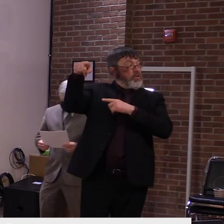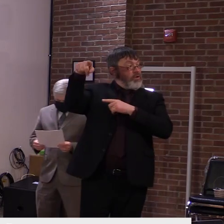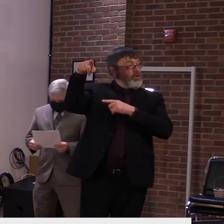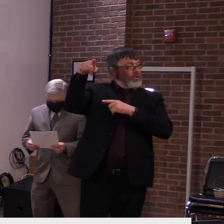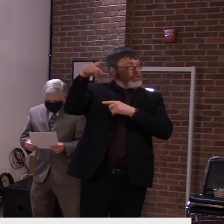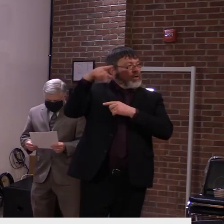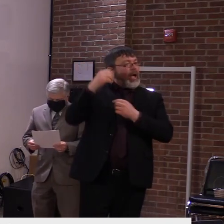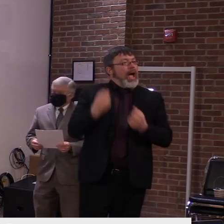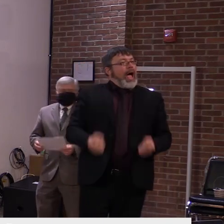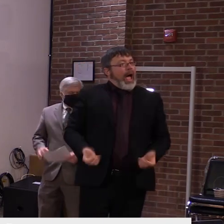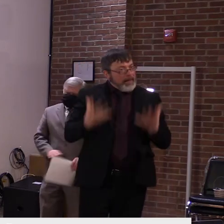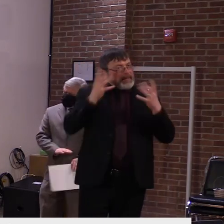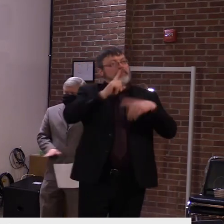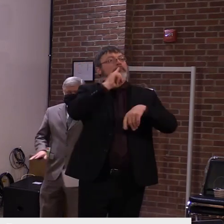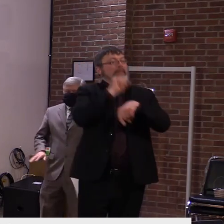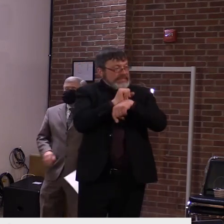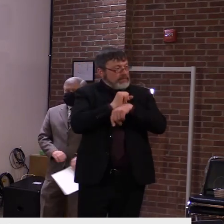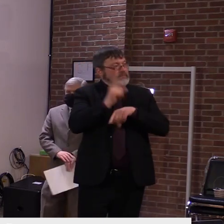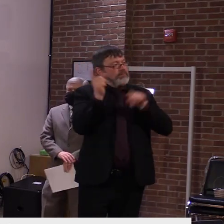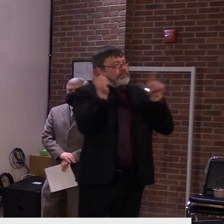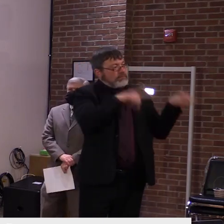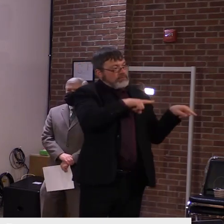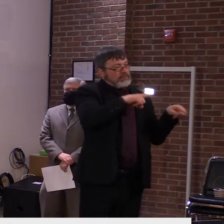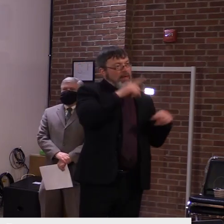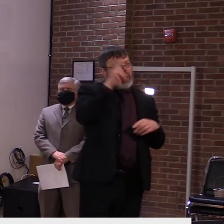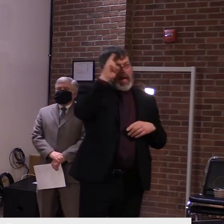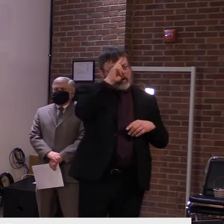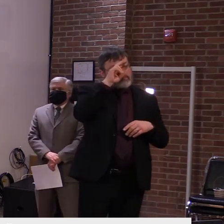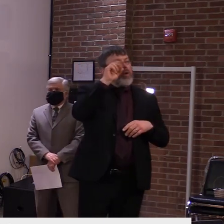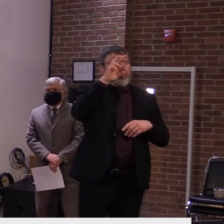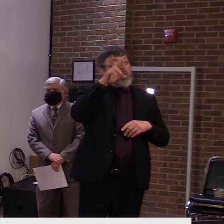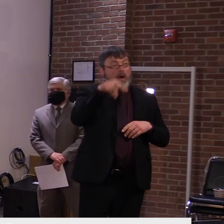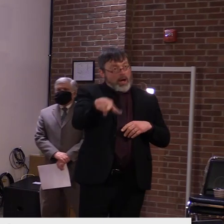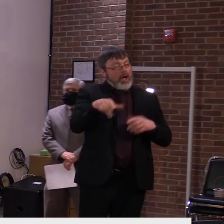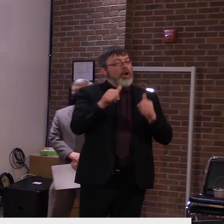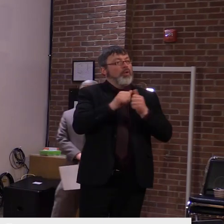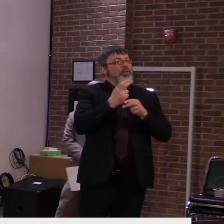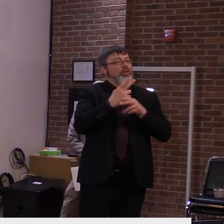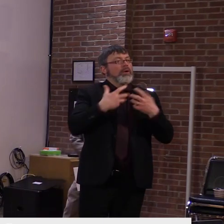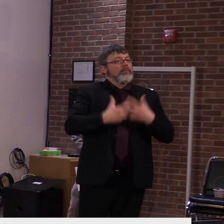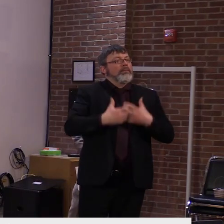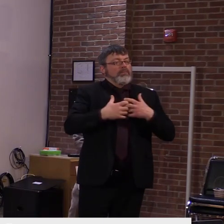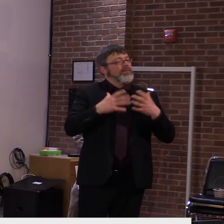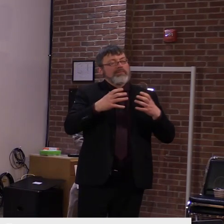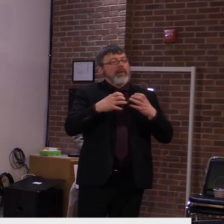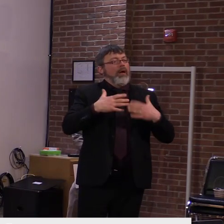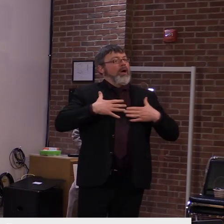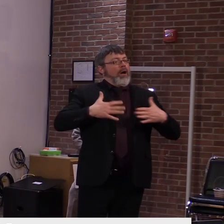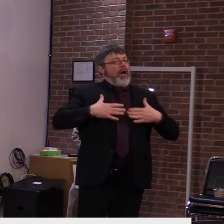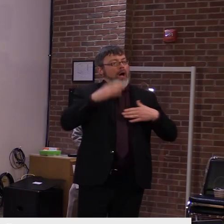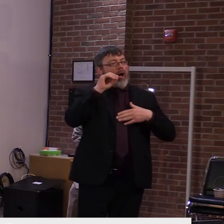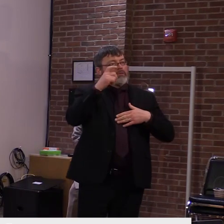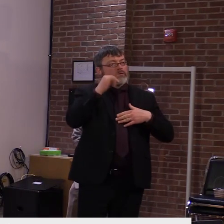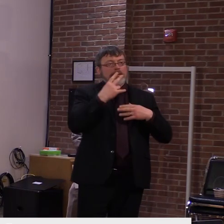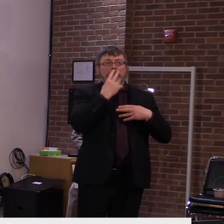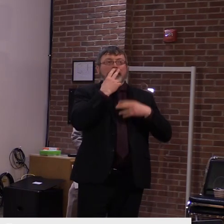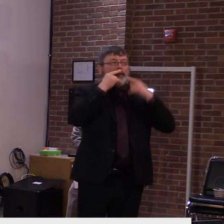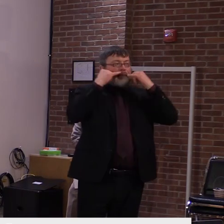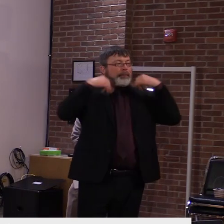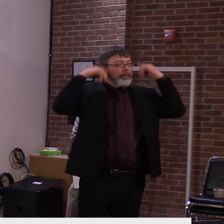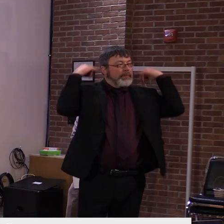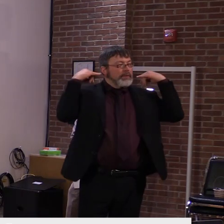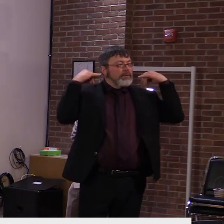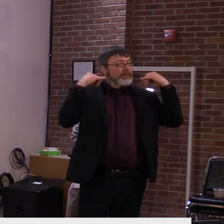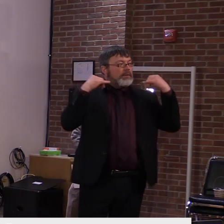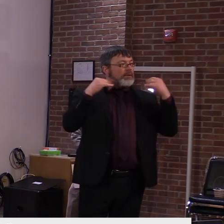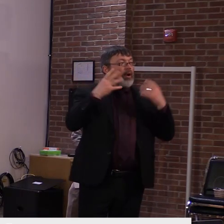can tell you that I'm not aware of anyone hospitalized. I don't know the status of everyone's oxygenation level. So I can't